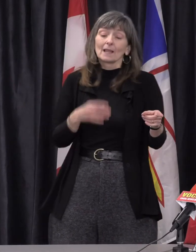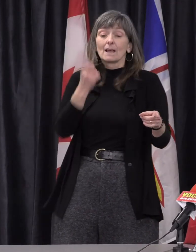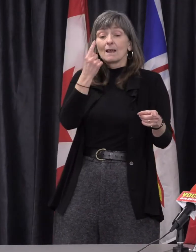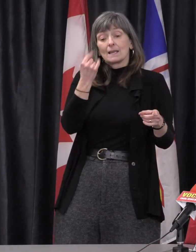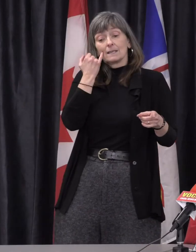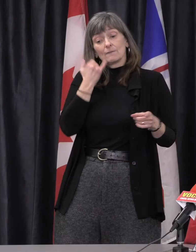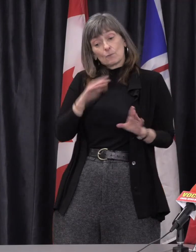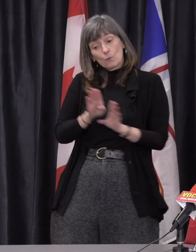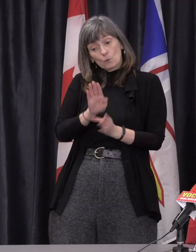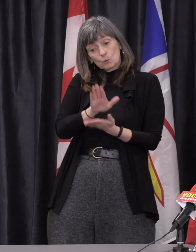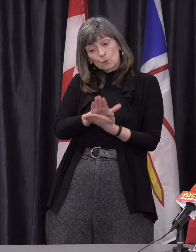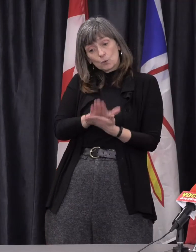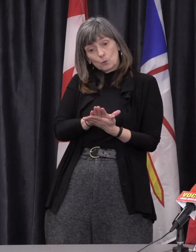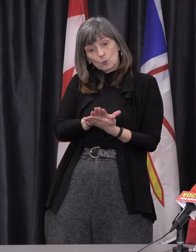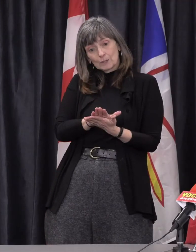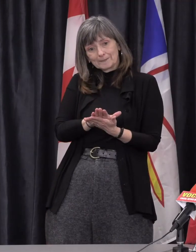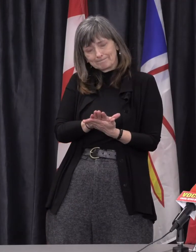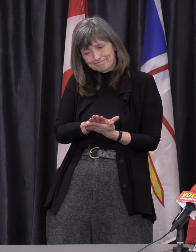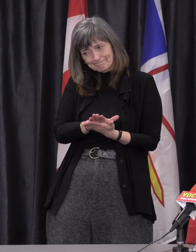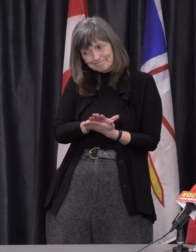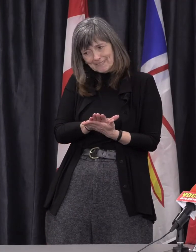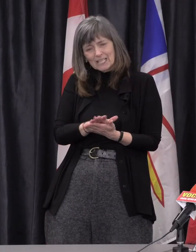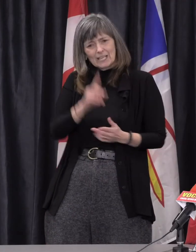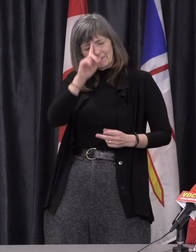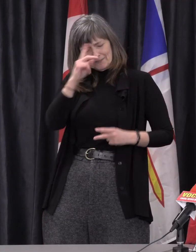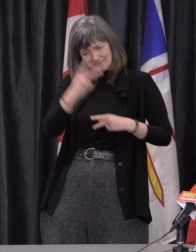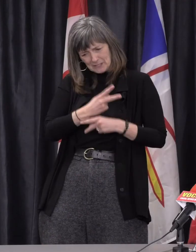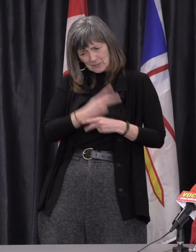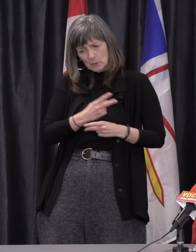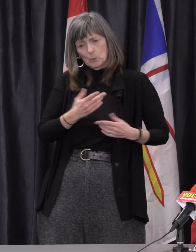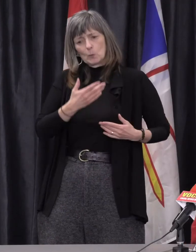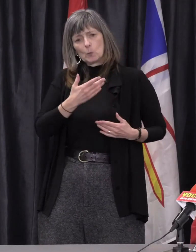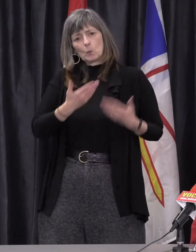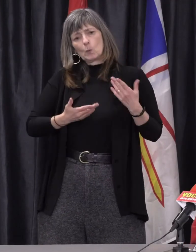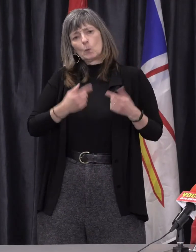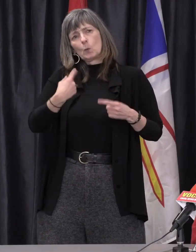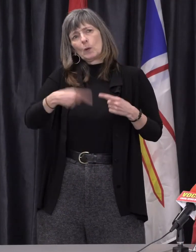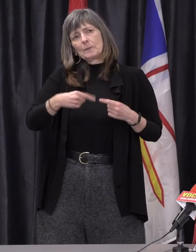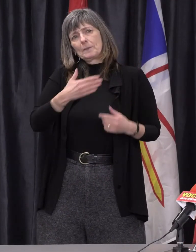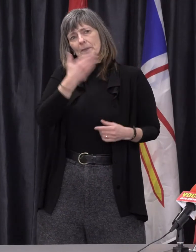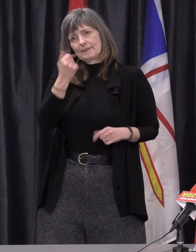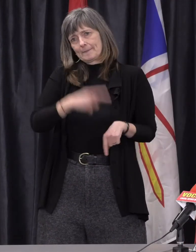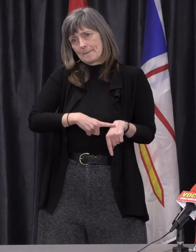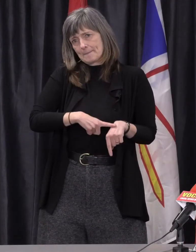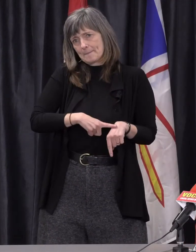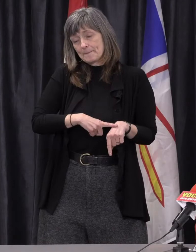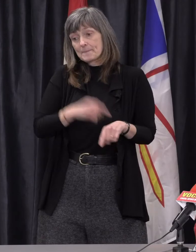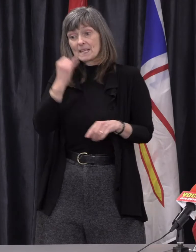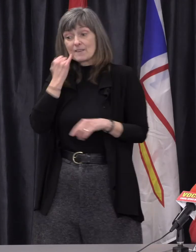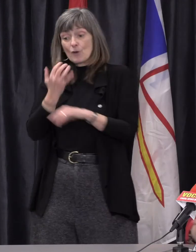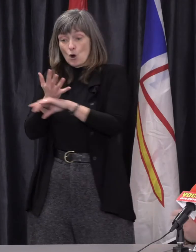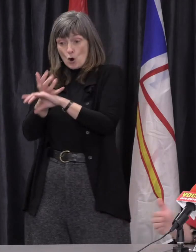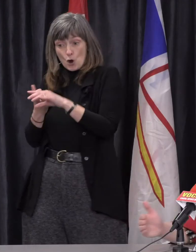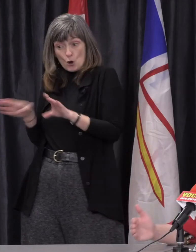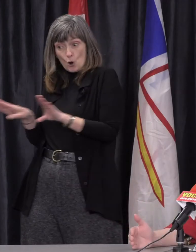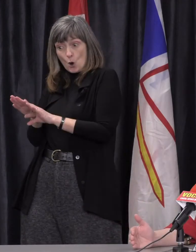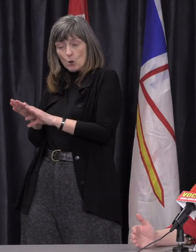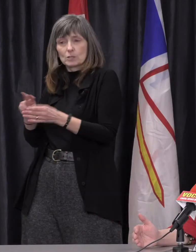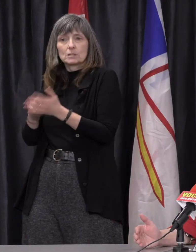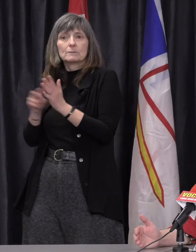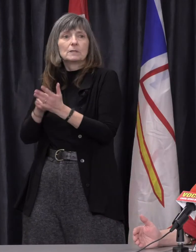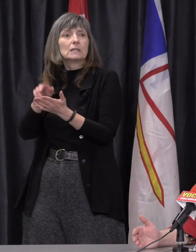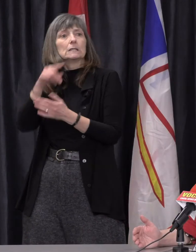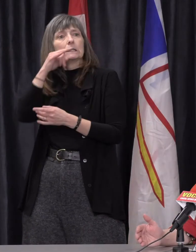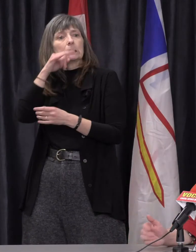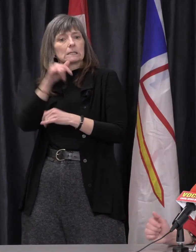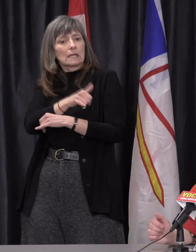have to consider when is that going to have the most impact. If you do that too early, then you have kids out of school for a very long